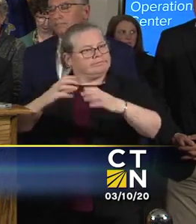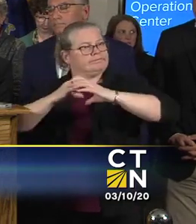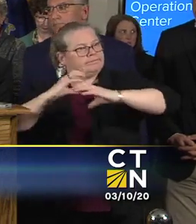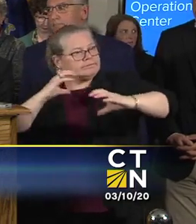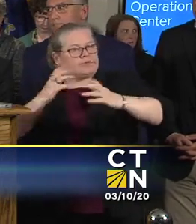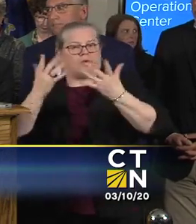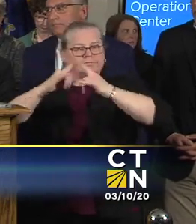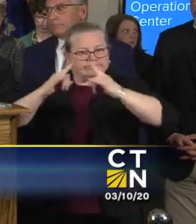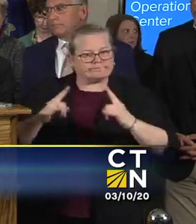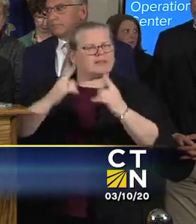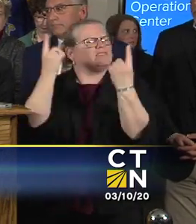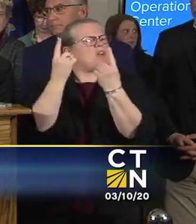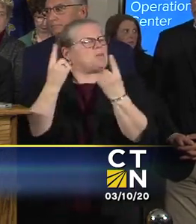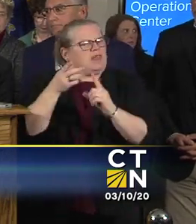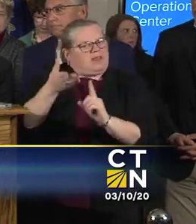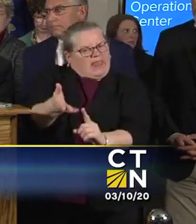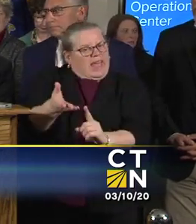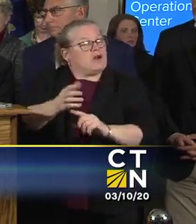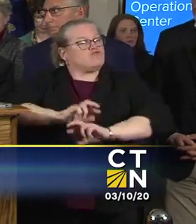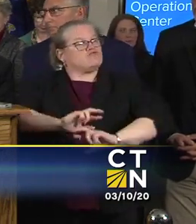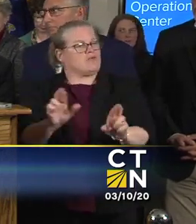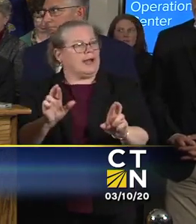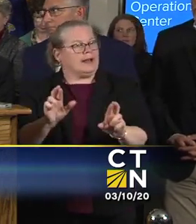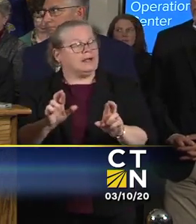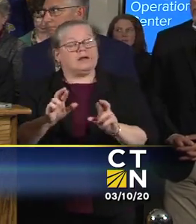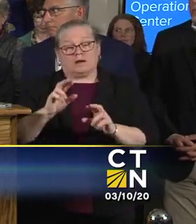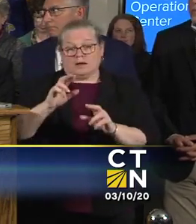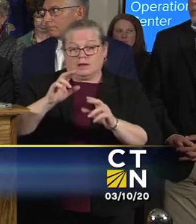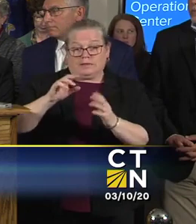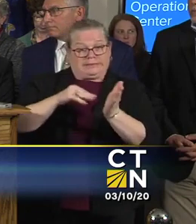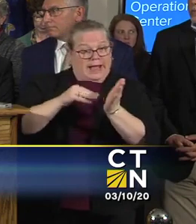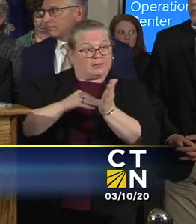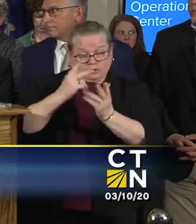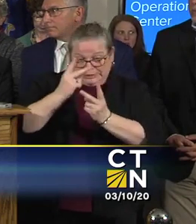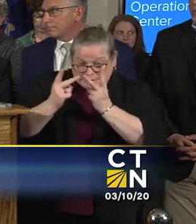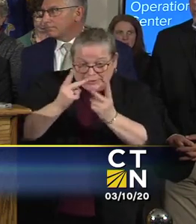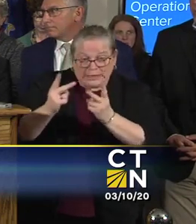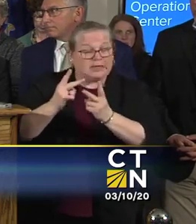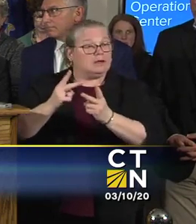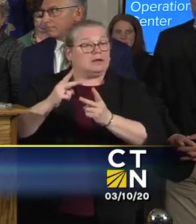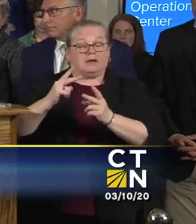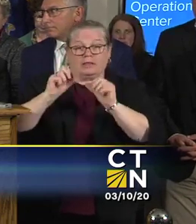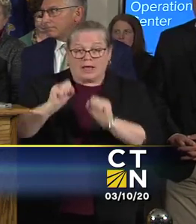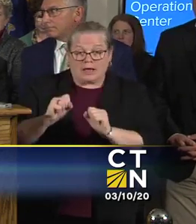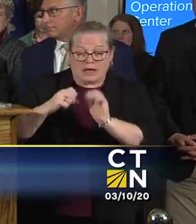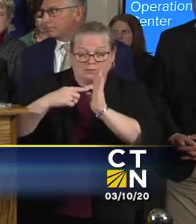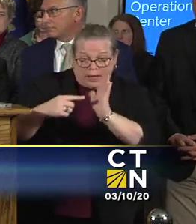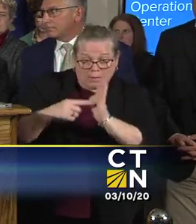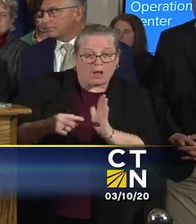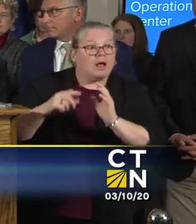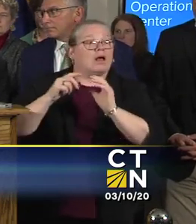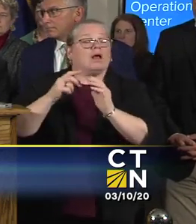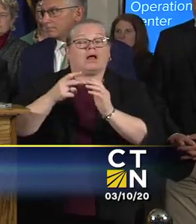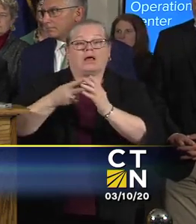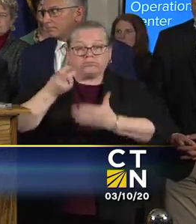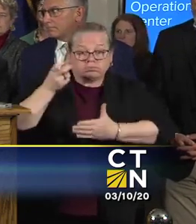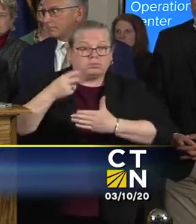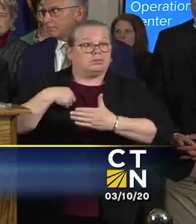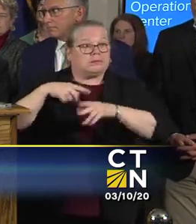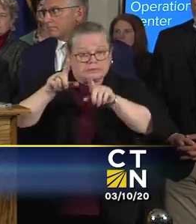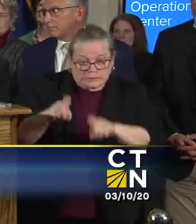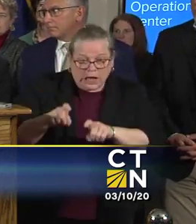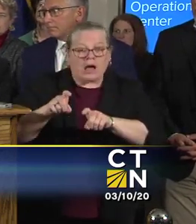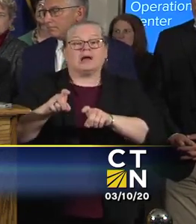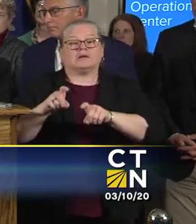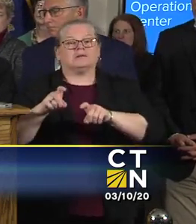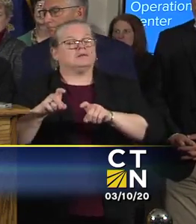alternate site on the hospital campus grounds. And so right now we're working with several hospitals who are really working towards becoming up and running within